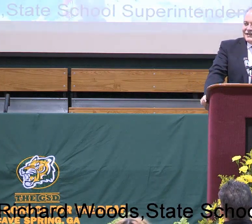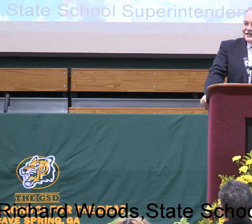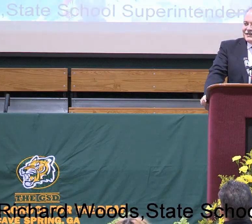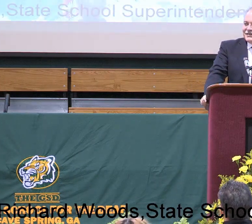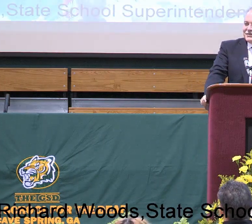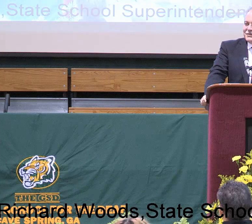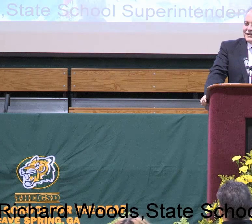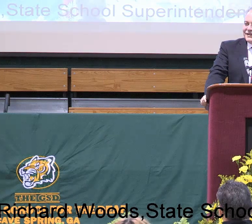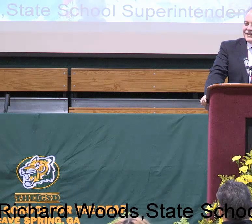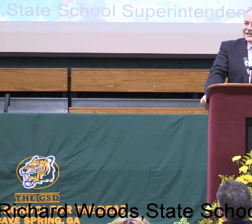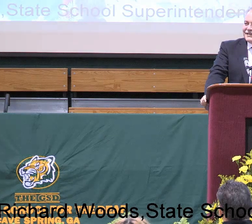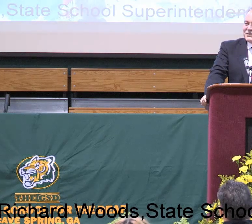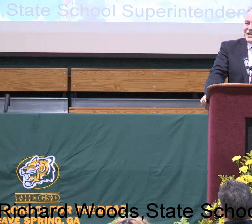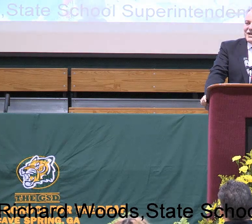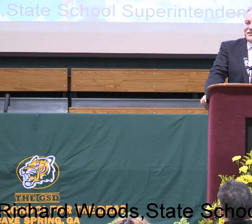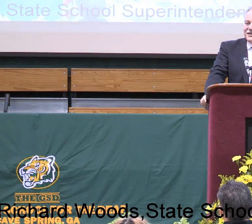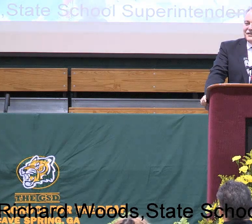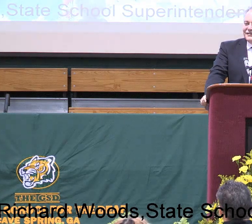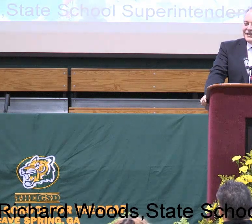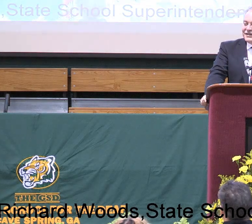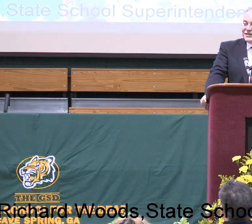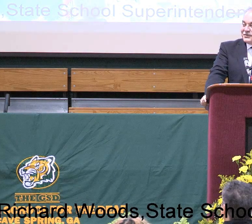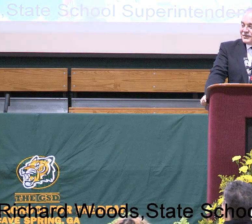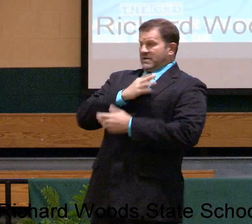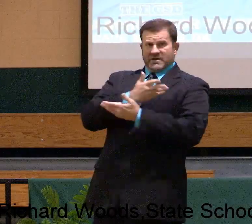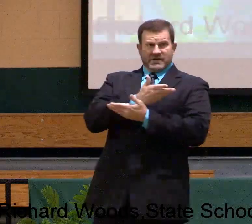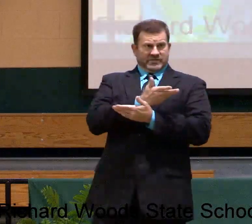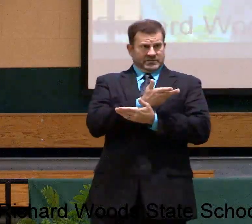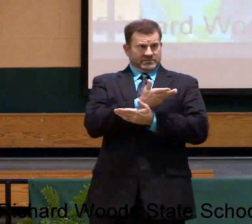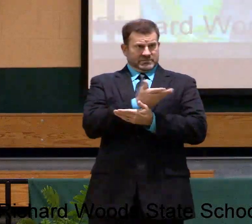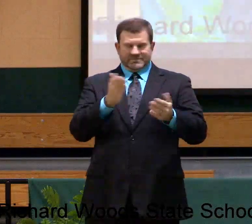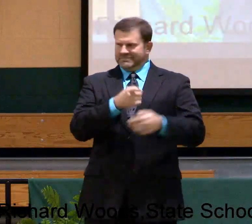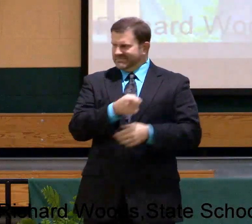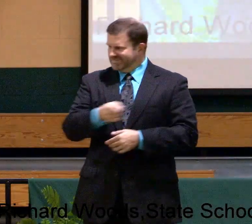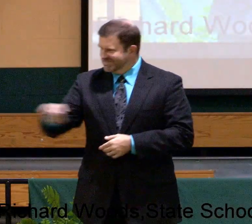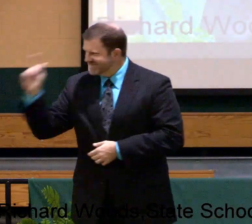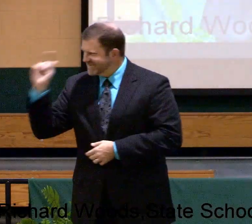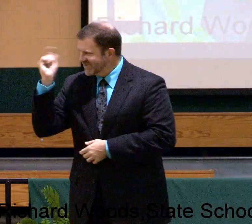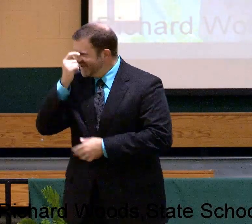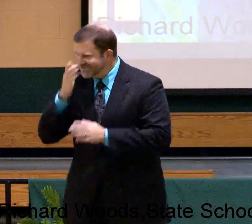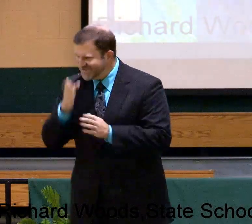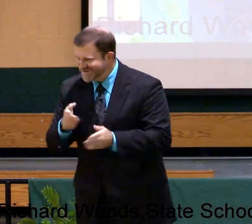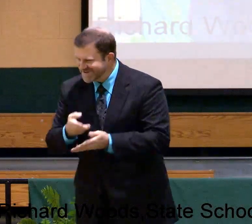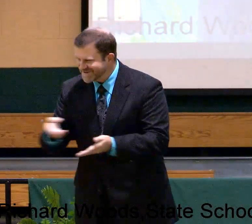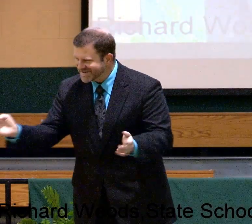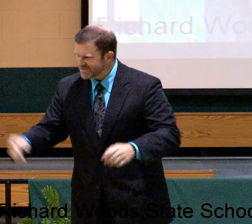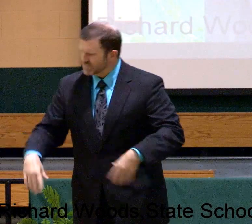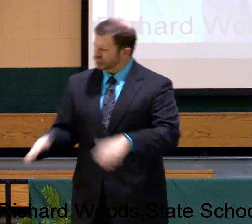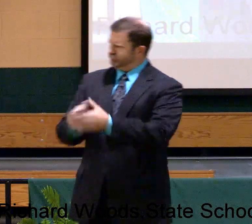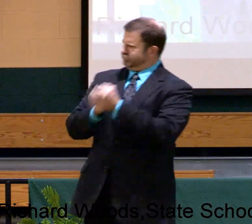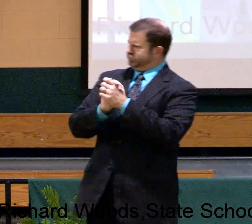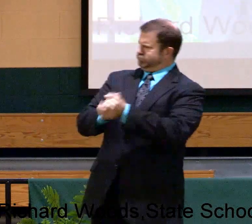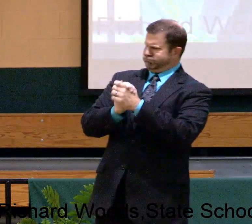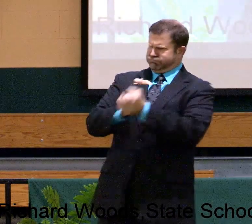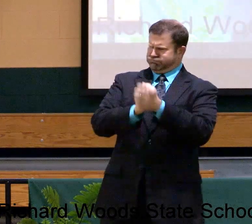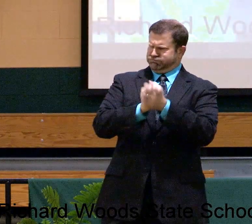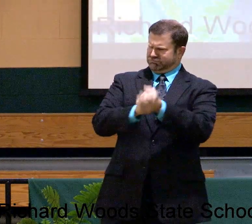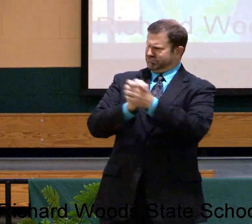To the staff here and to the graduates, I wish to say congratulations. I think that